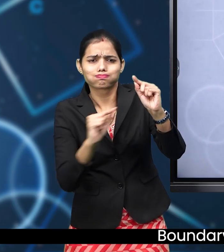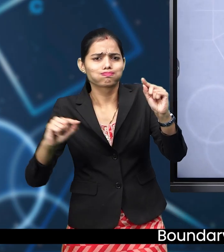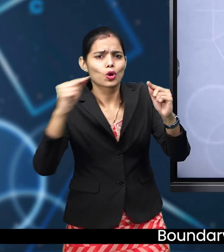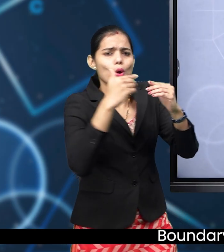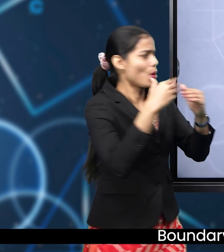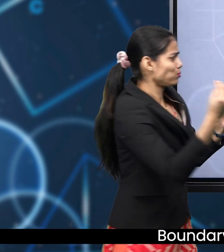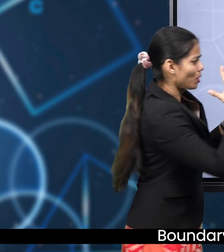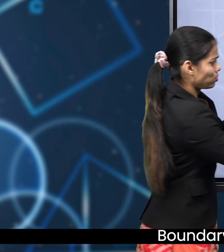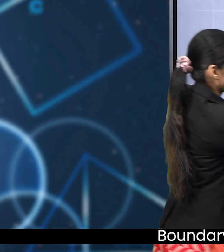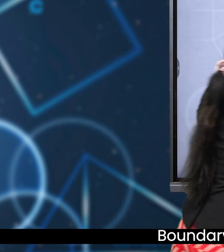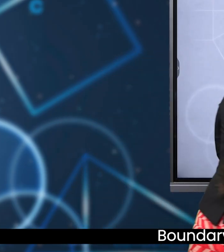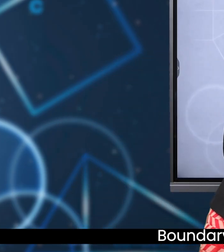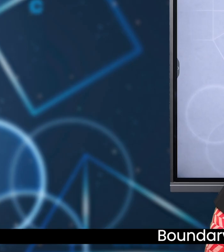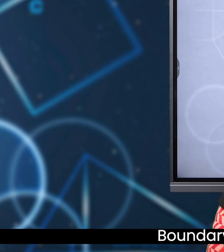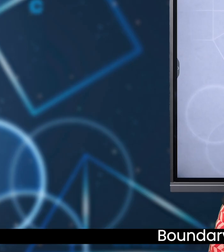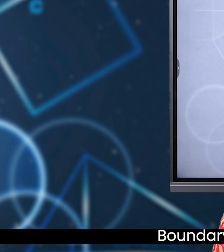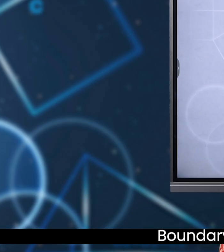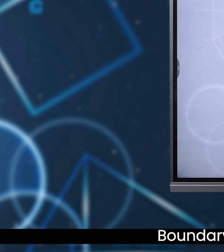Boundary, on of the curve.